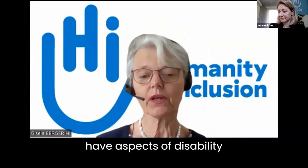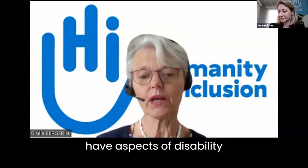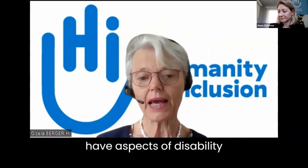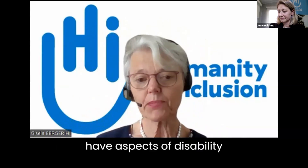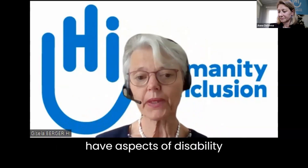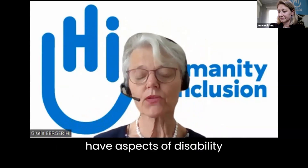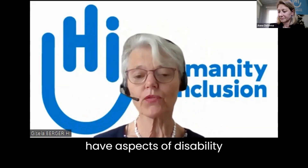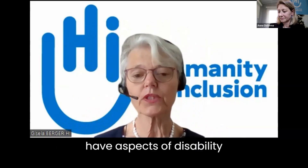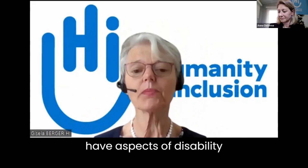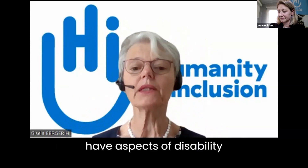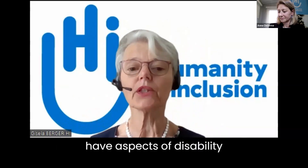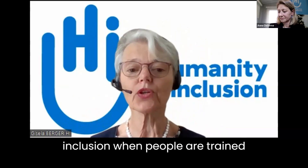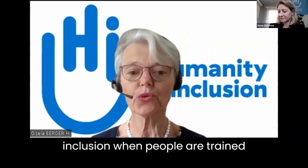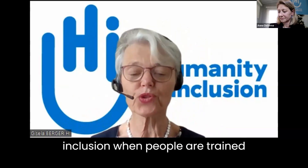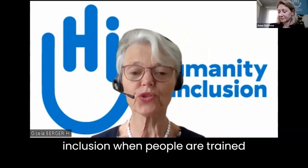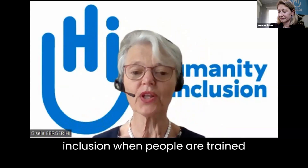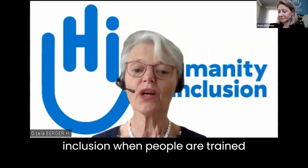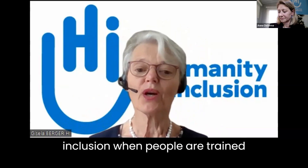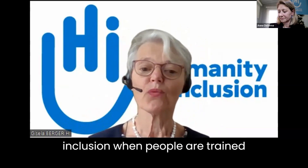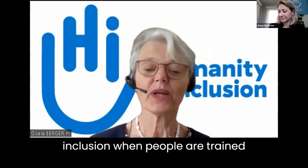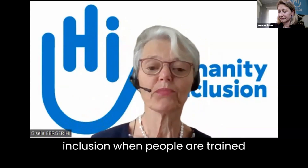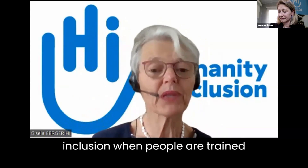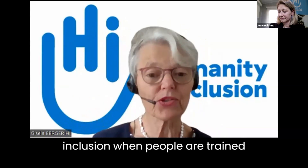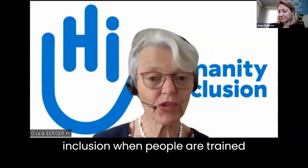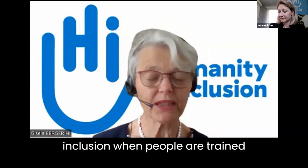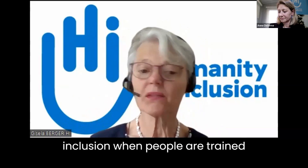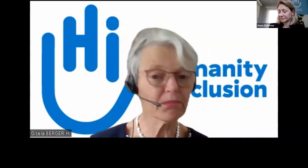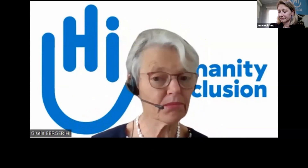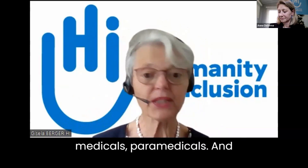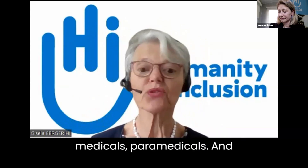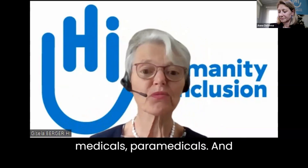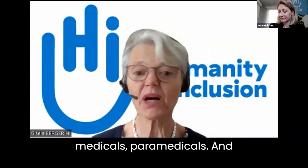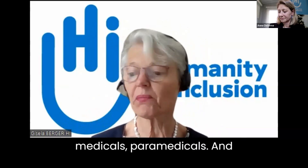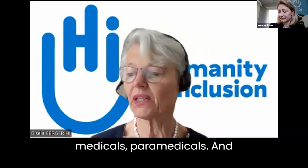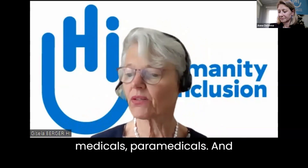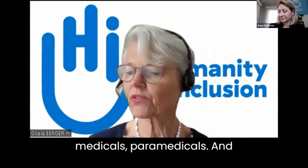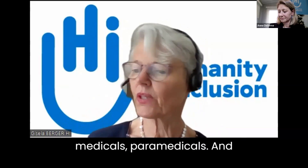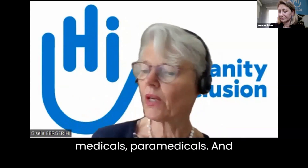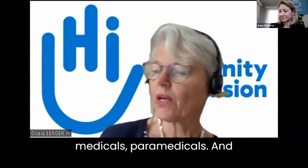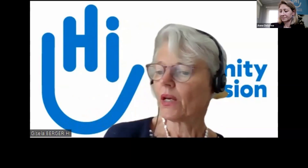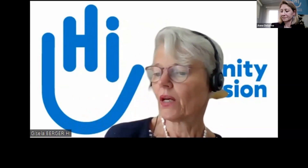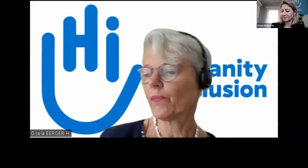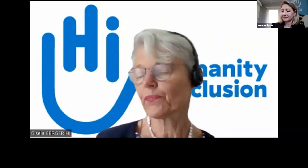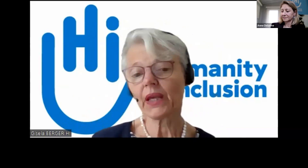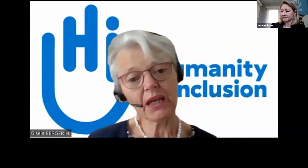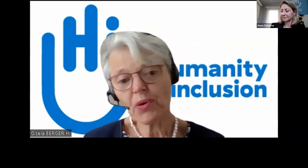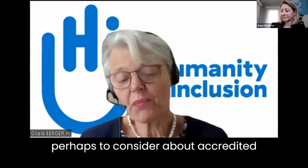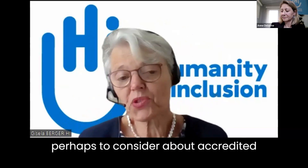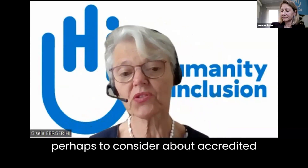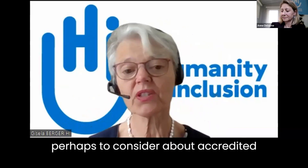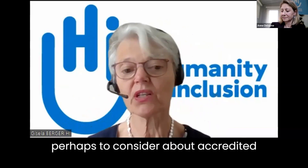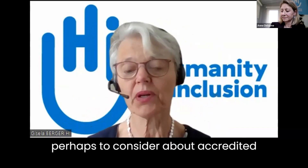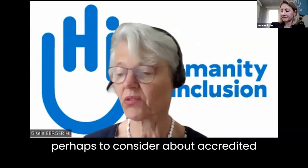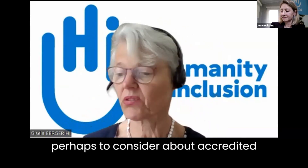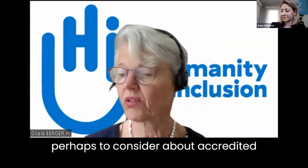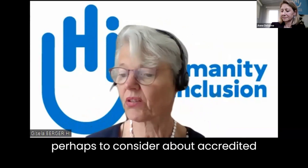have aspects of disability inclusion when people are trained, medicals, paramedicals. and perhaps